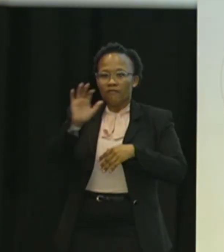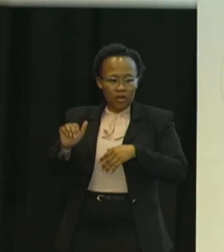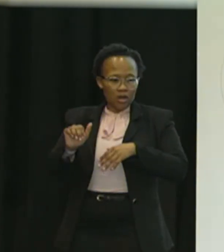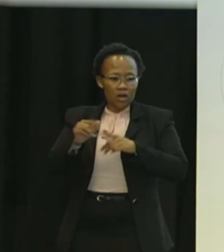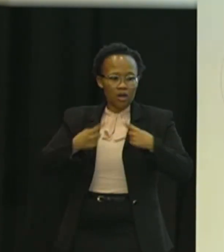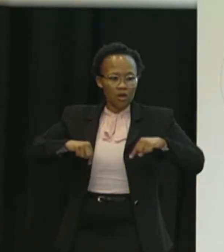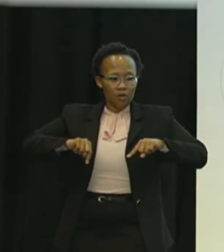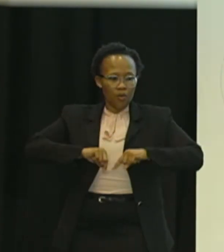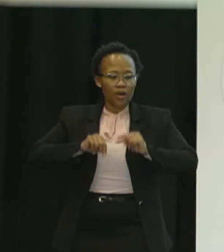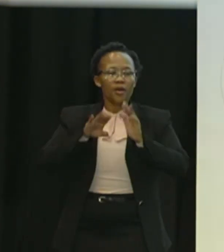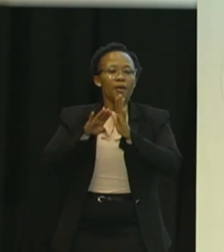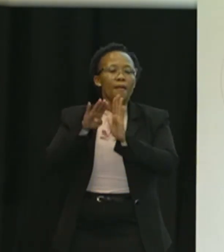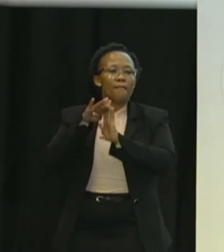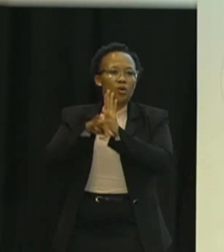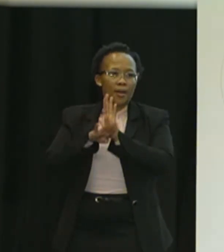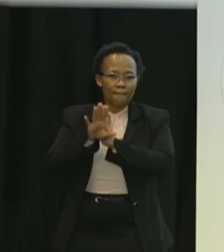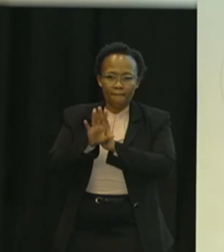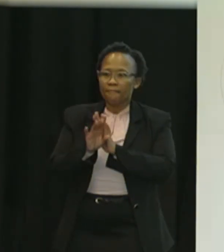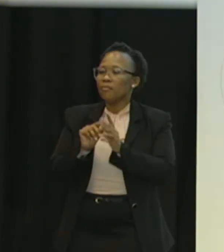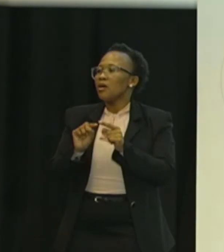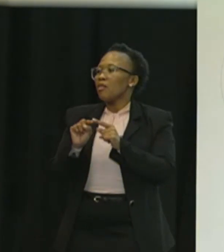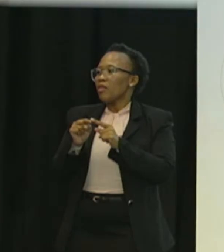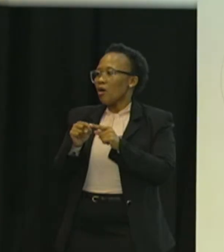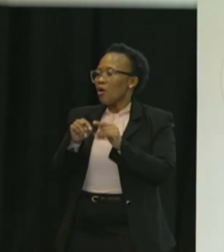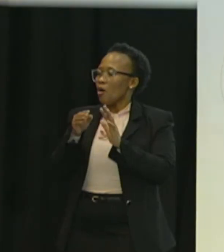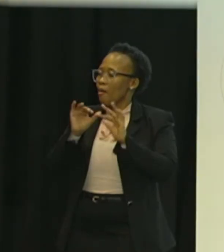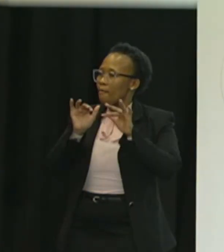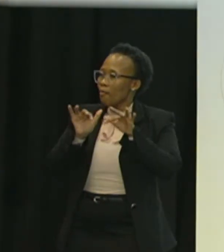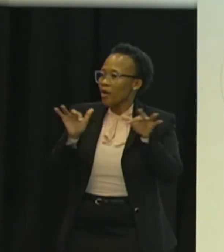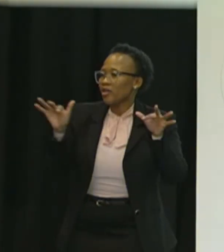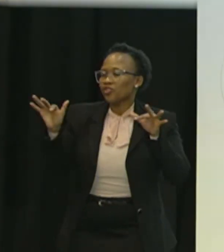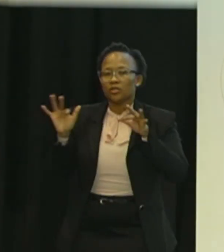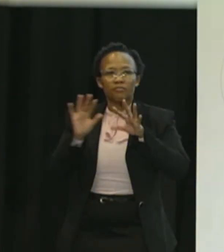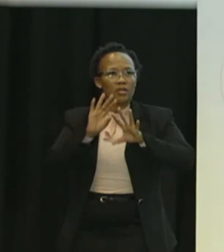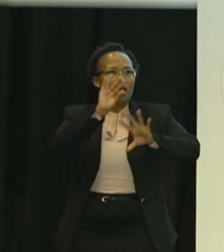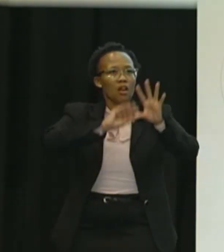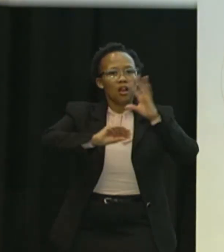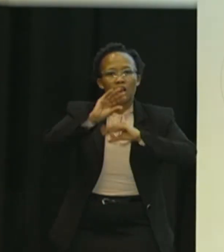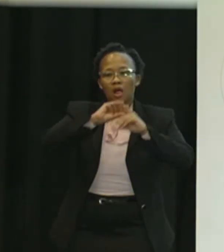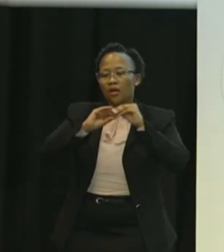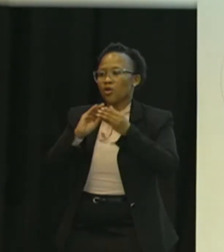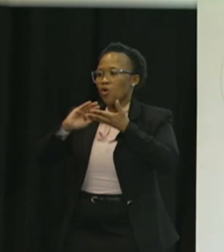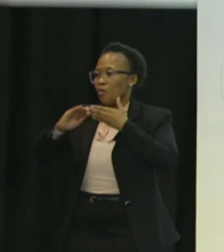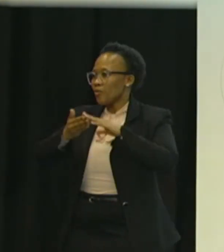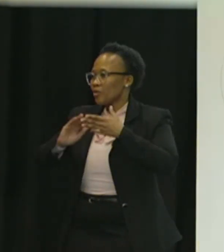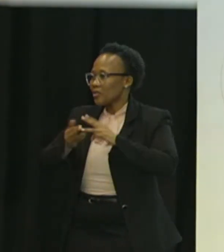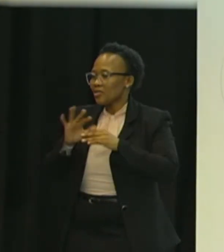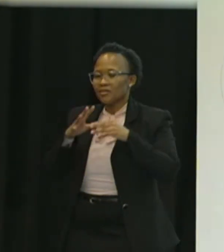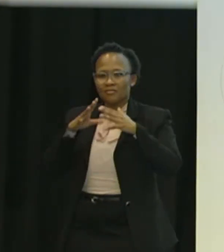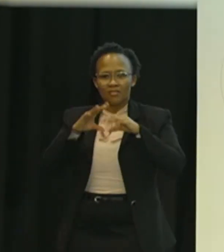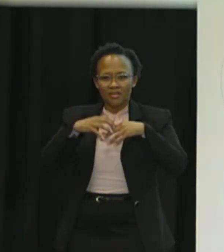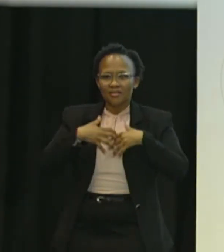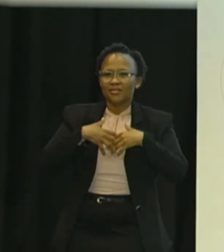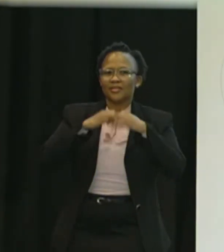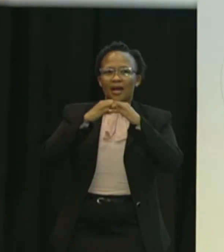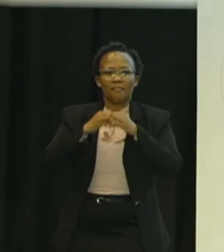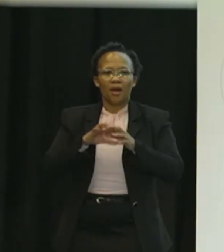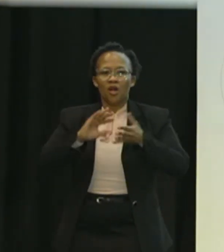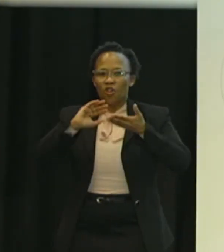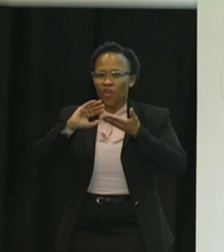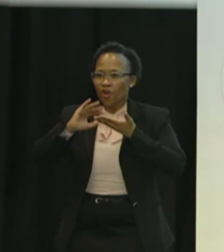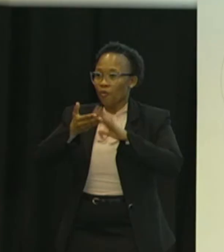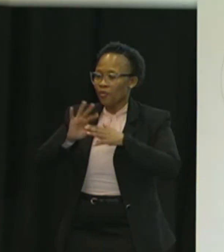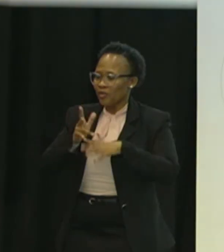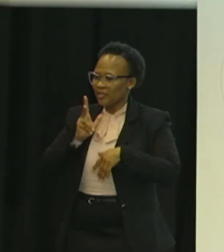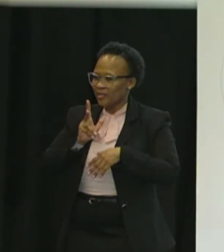see more key populations programs are led by the communities, spearheaded by the communities, designed by the communities, and that is